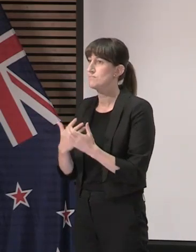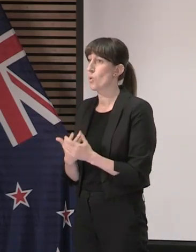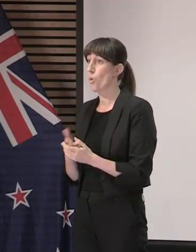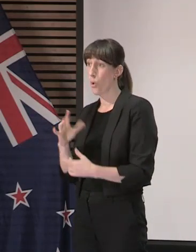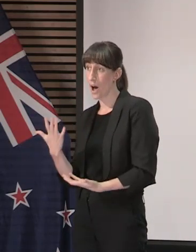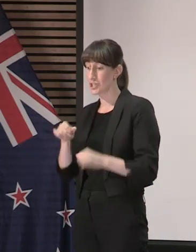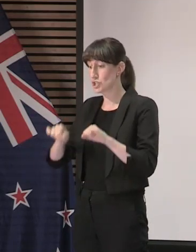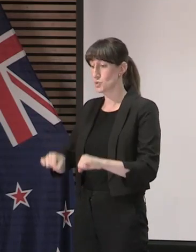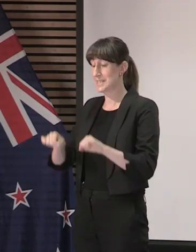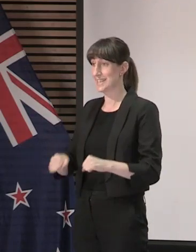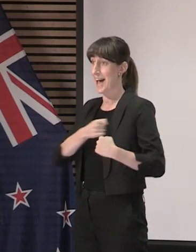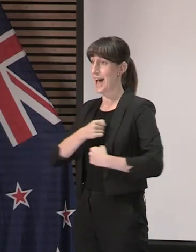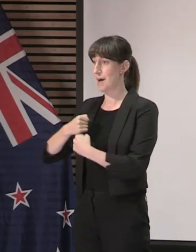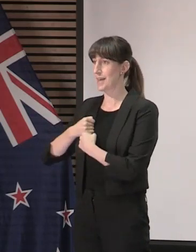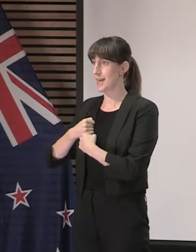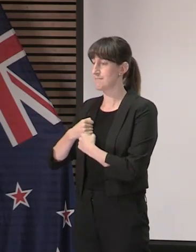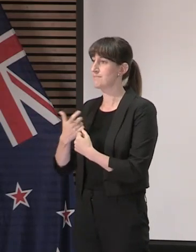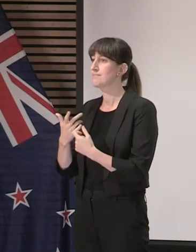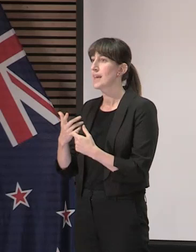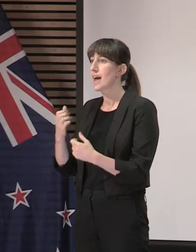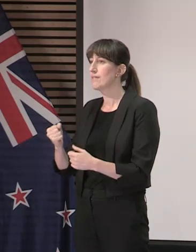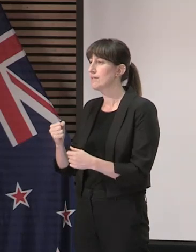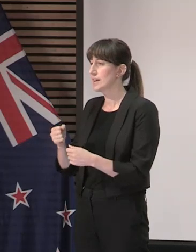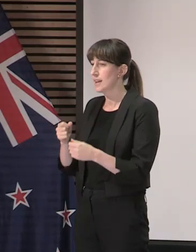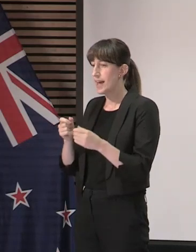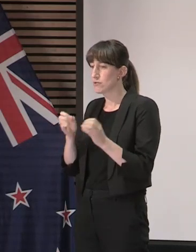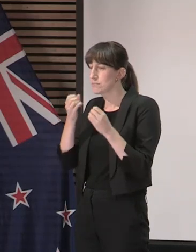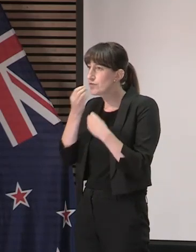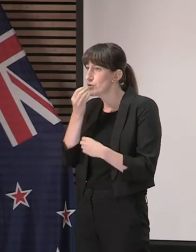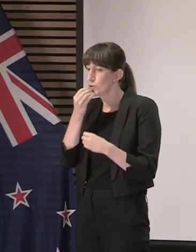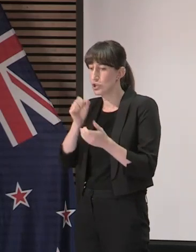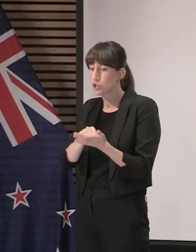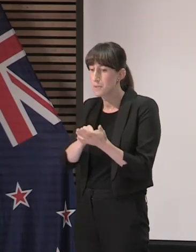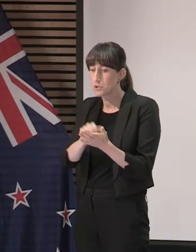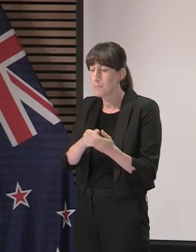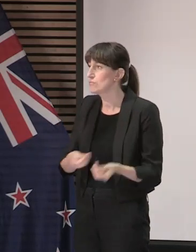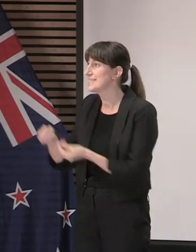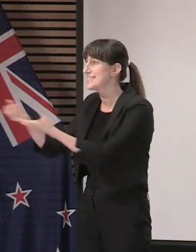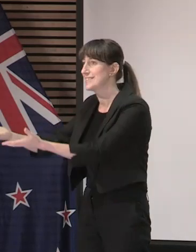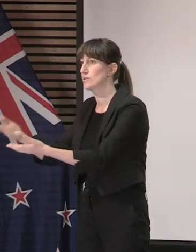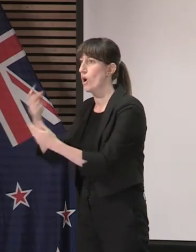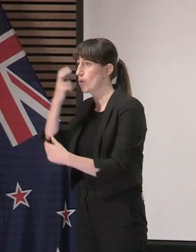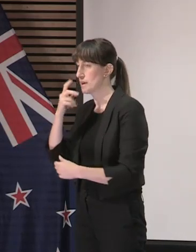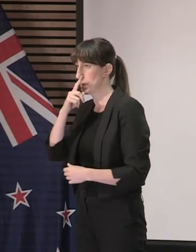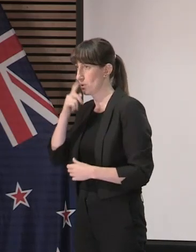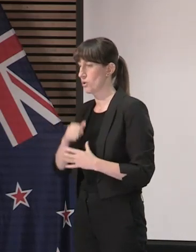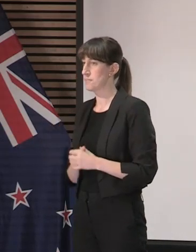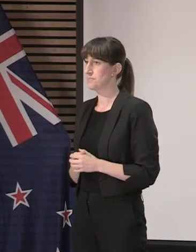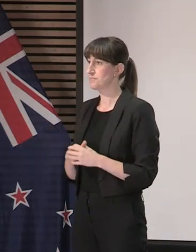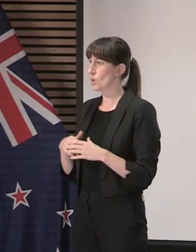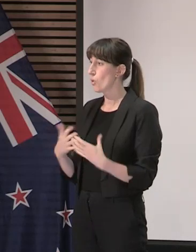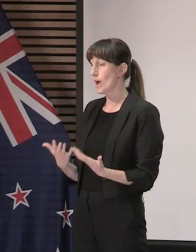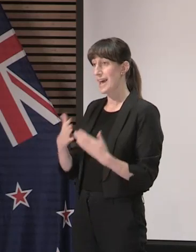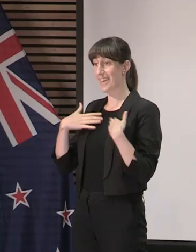over 65s, and Ministry of Health officials in charge of mandatory quarantine, for which I've received a message about